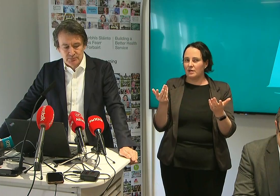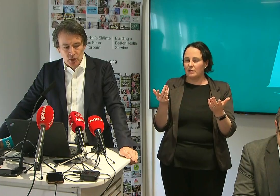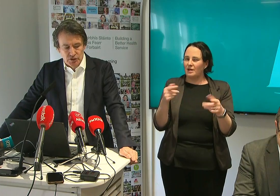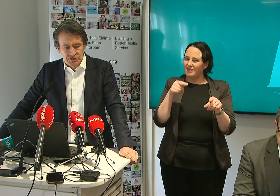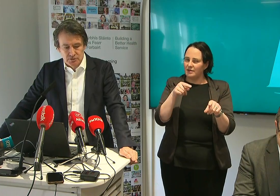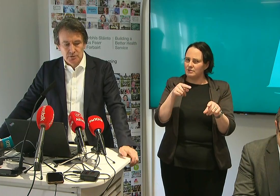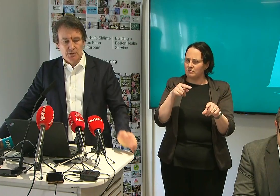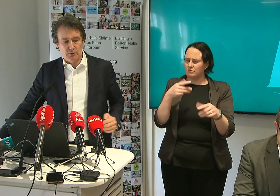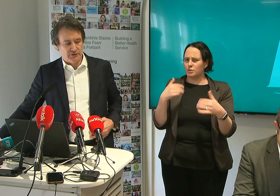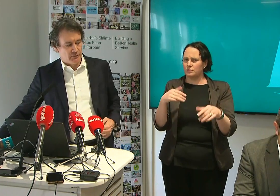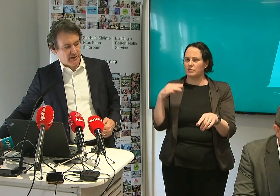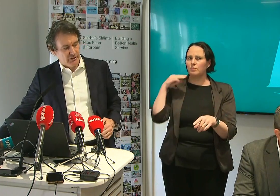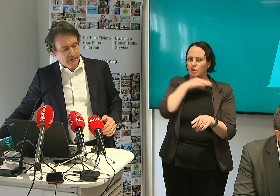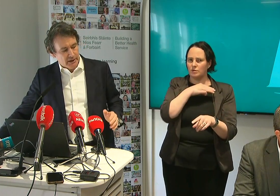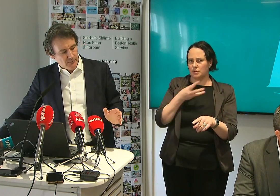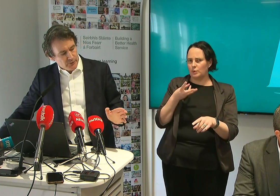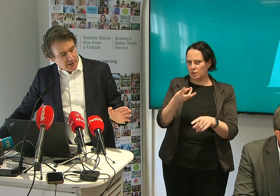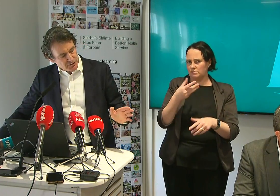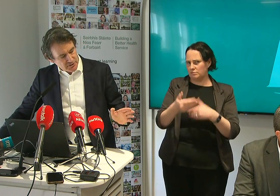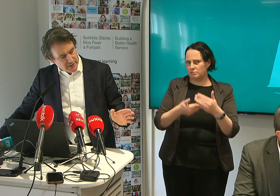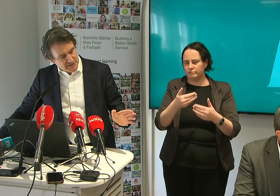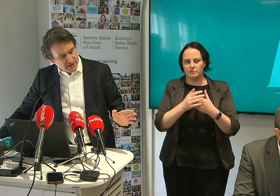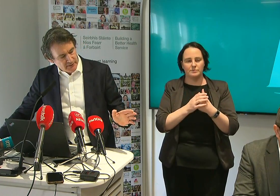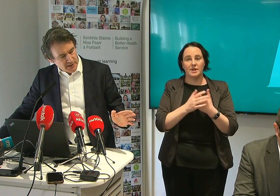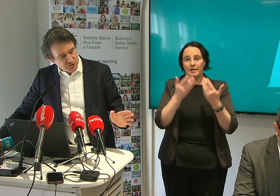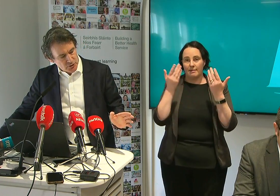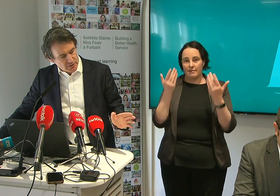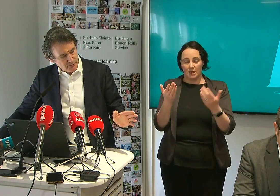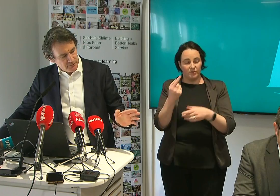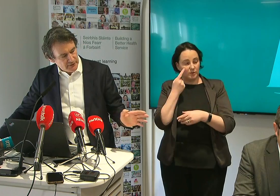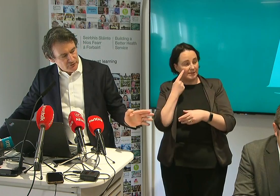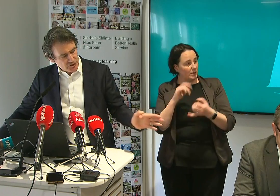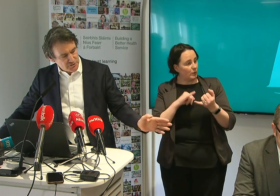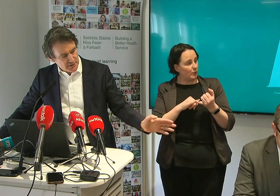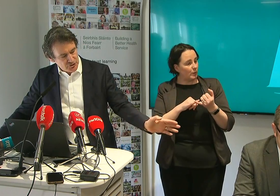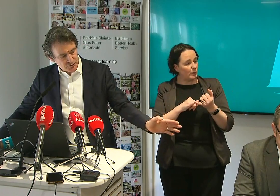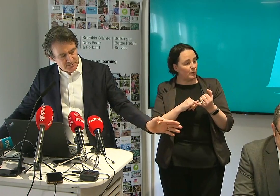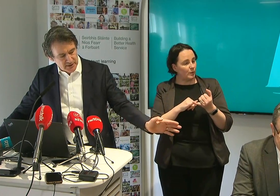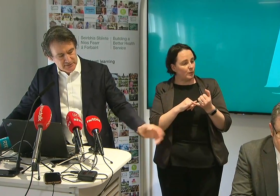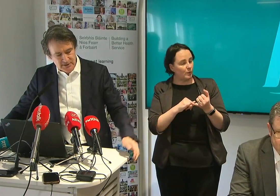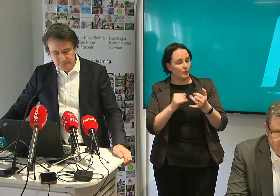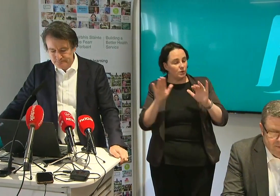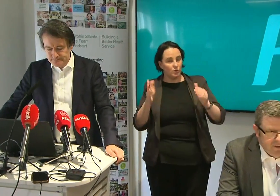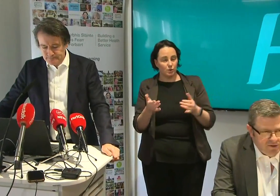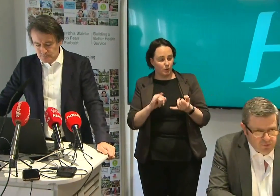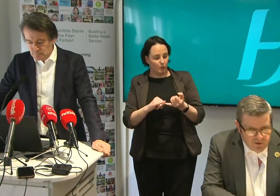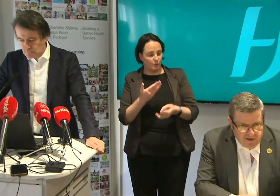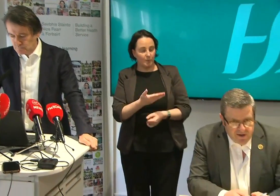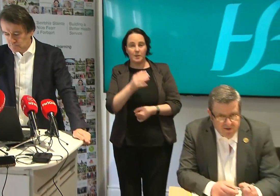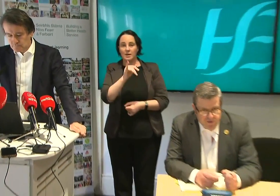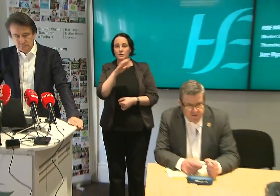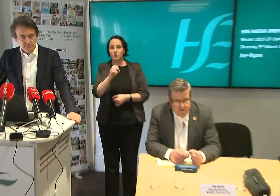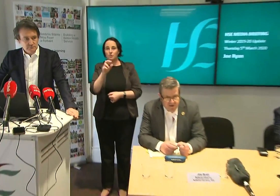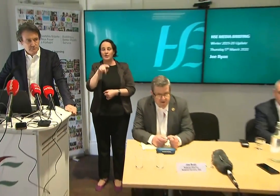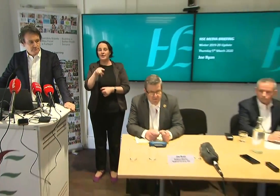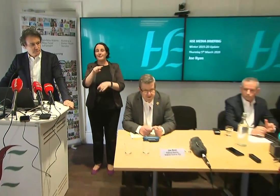it is important, so we'll do that. Now, I'm just going to ask, as you look at them from left to right, just to introduce themselves. Joe Ryan,